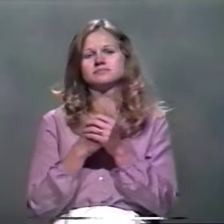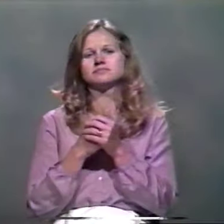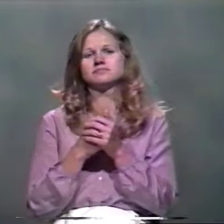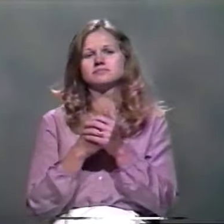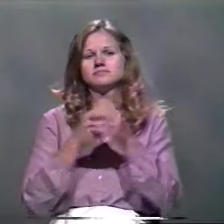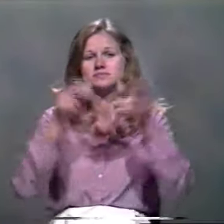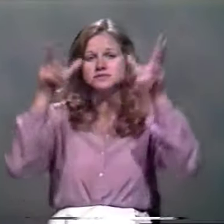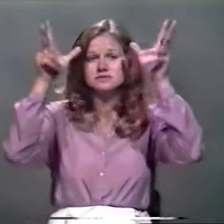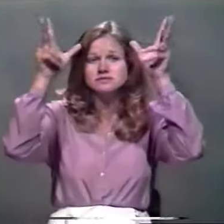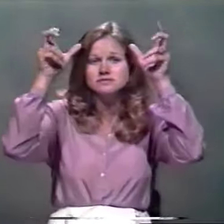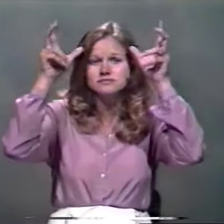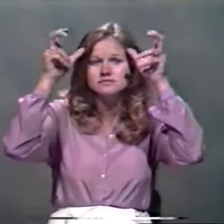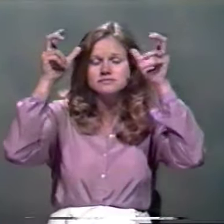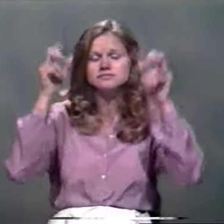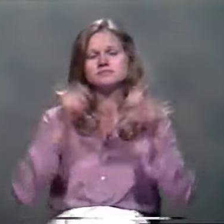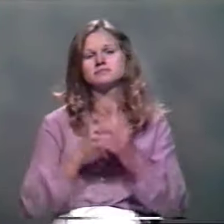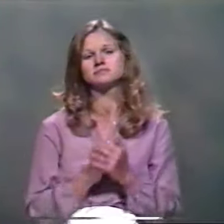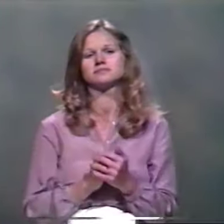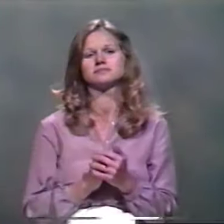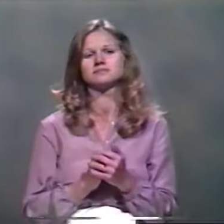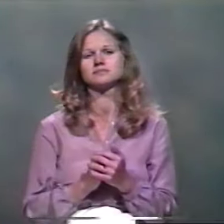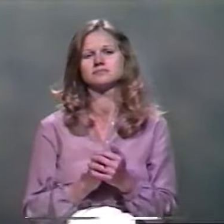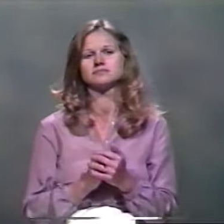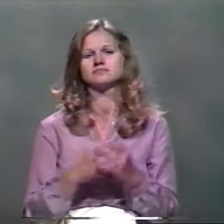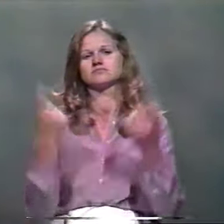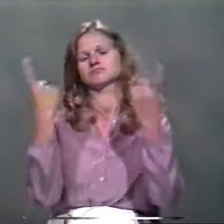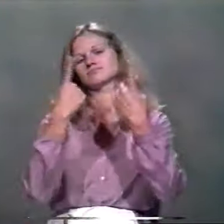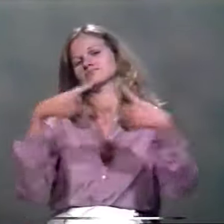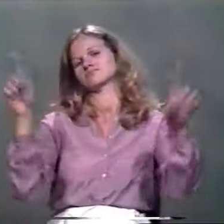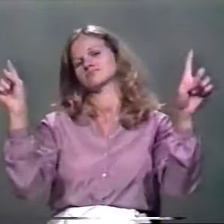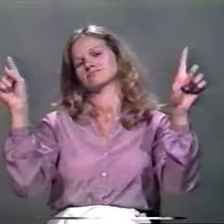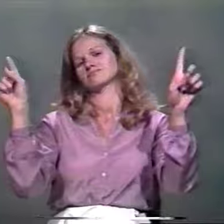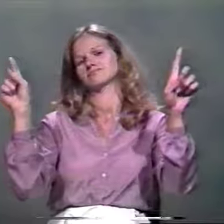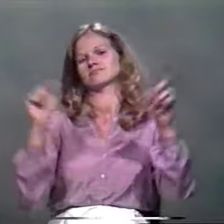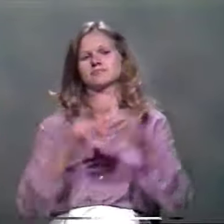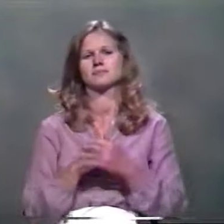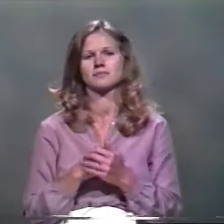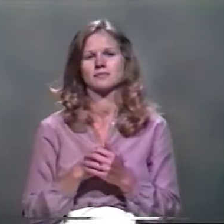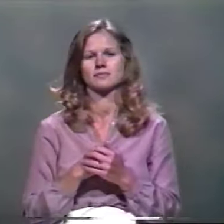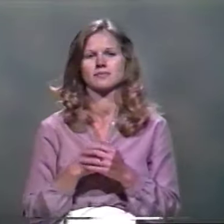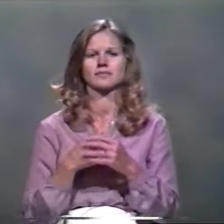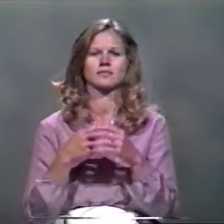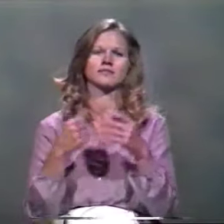Devil. Success, or finally.